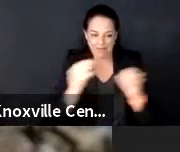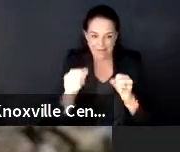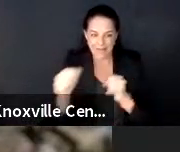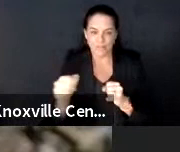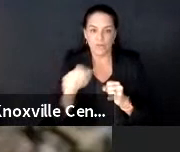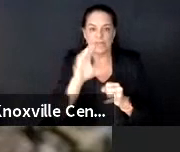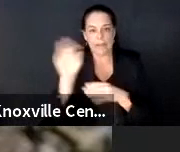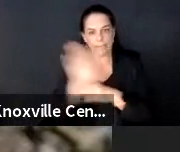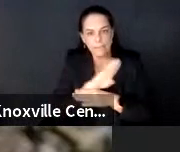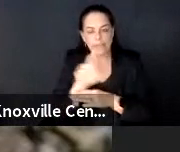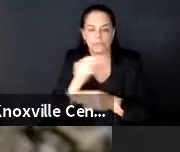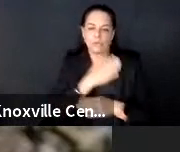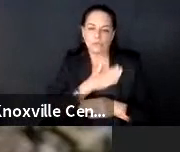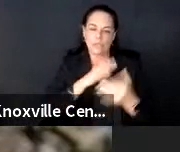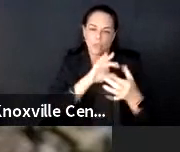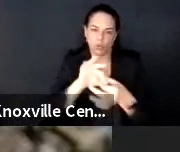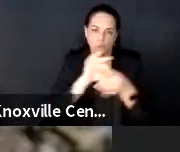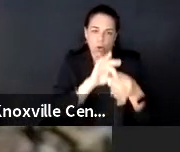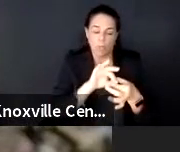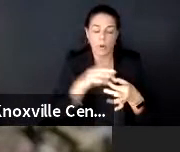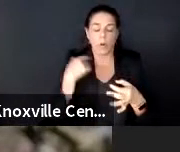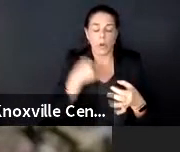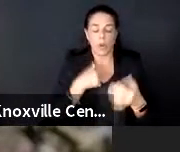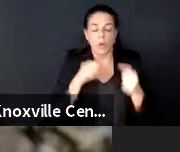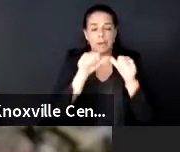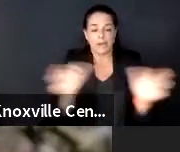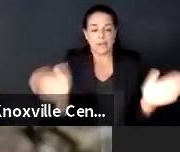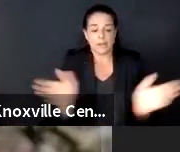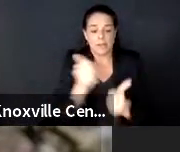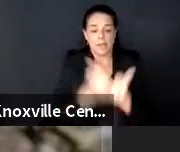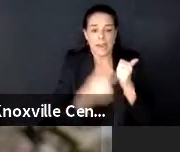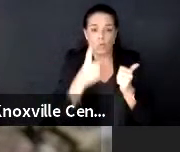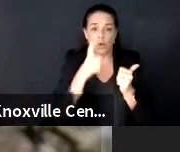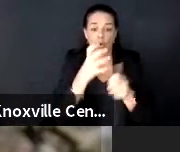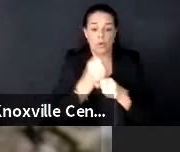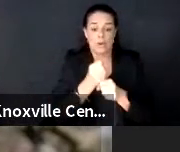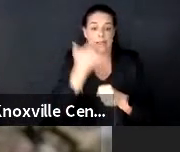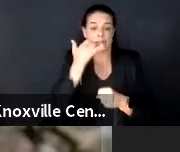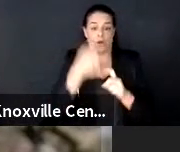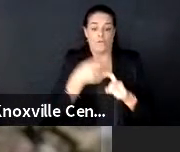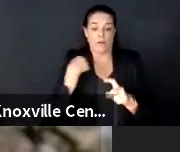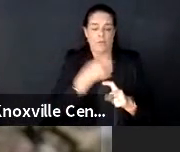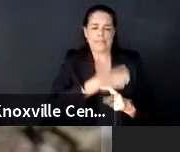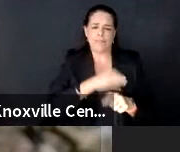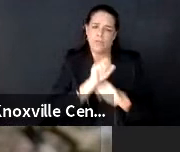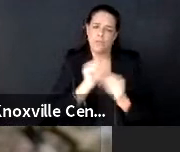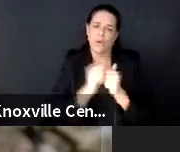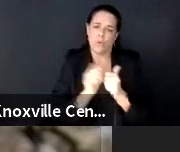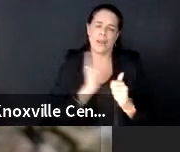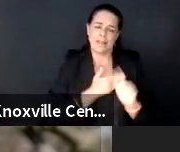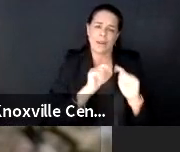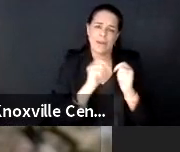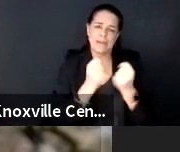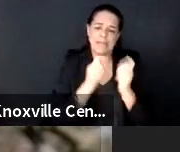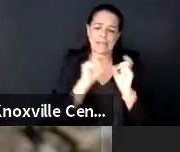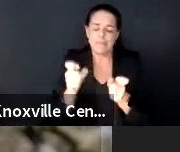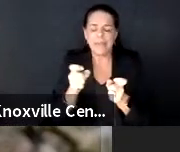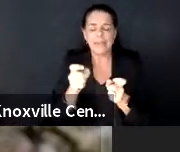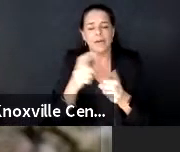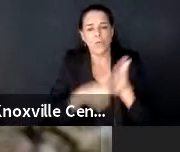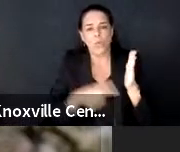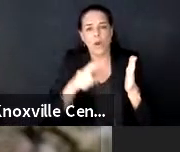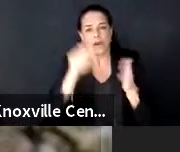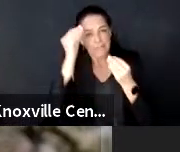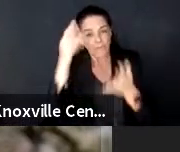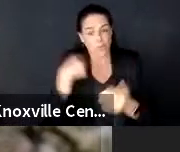to cooperate. We continue to encourage everyone who receives a call from us to work with our team to provide the necessary information to help